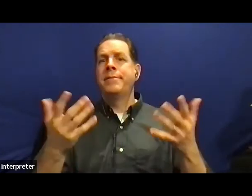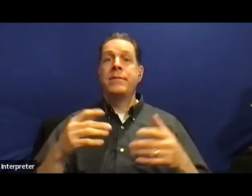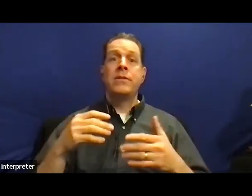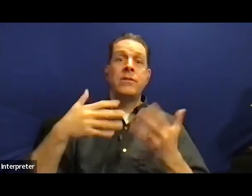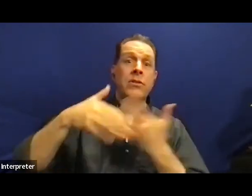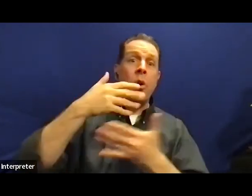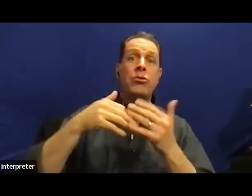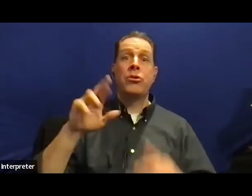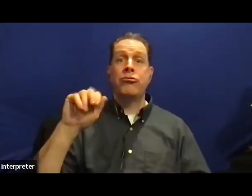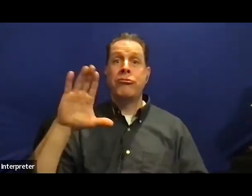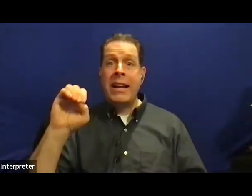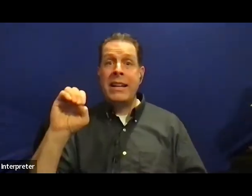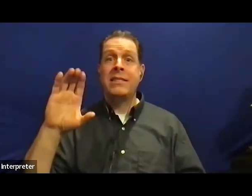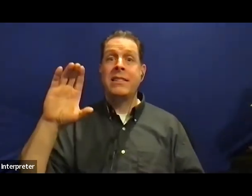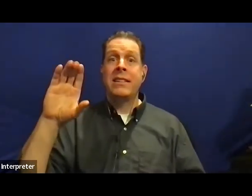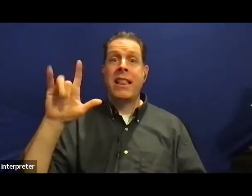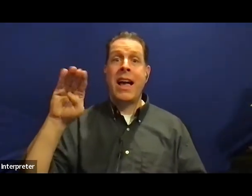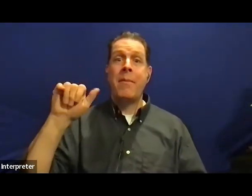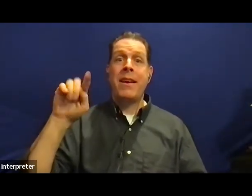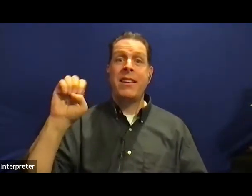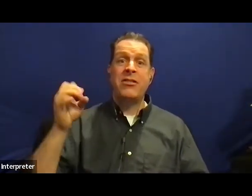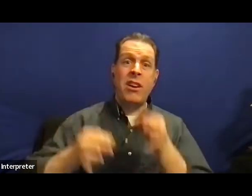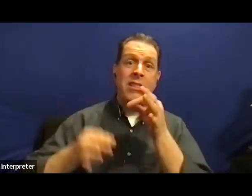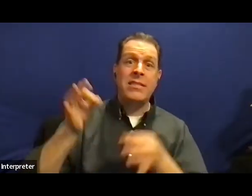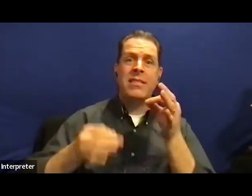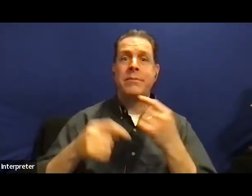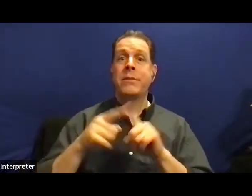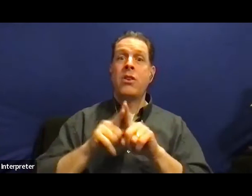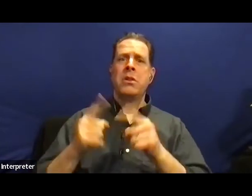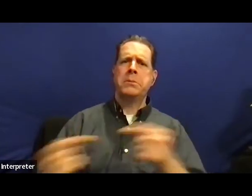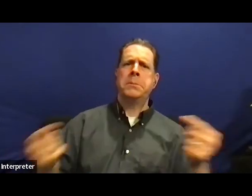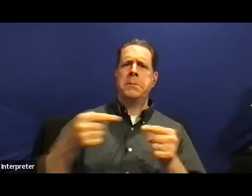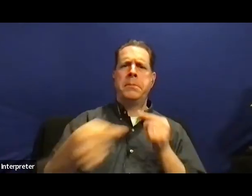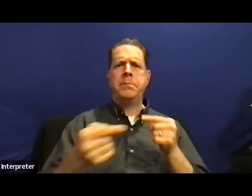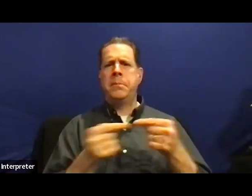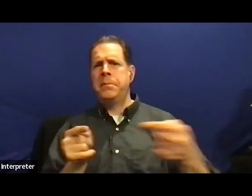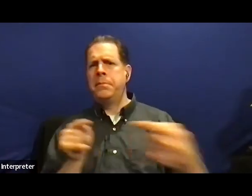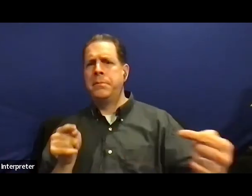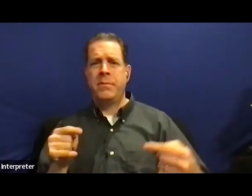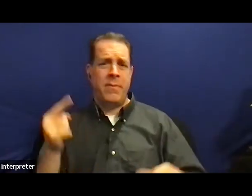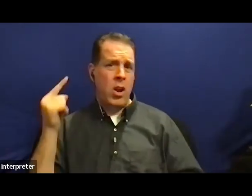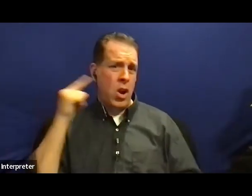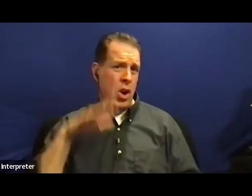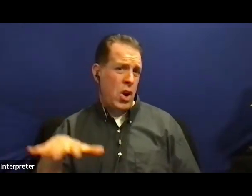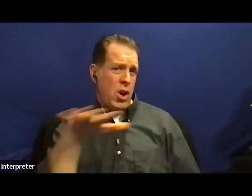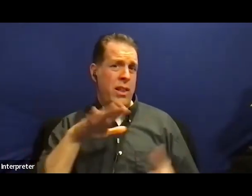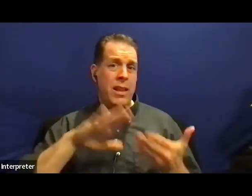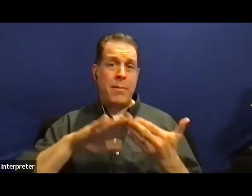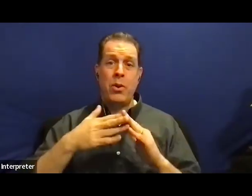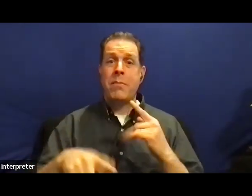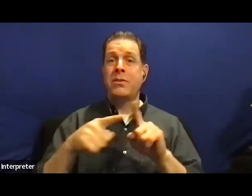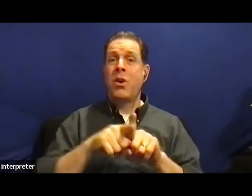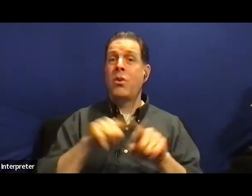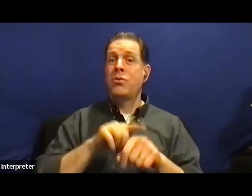racial, and climate justice, or the increased polarization in the voices heard across the community and our